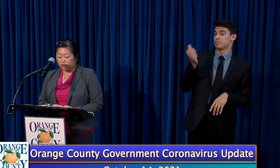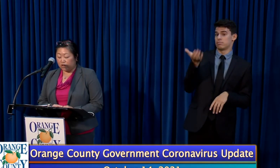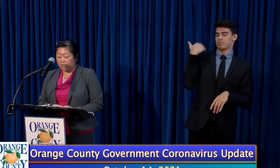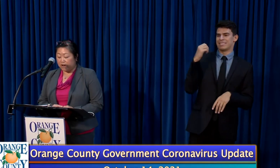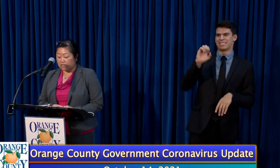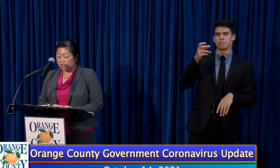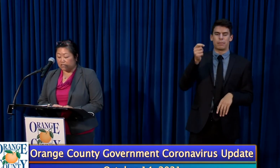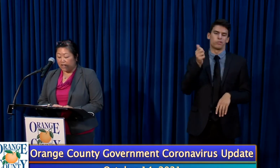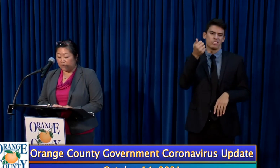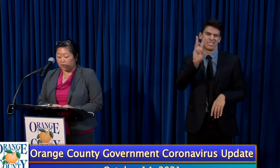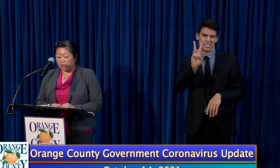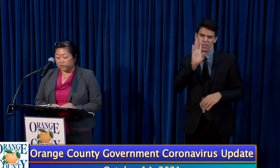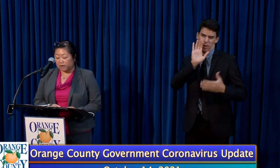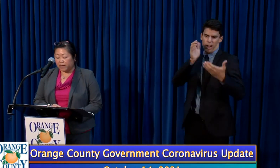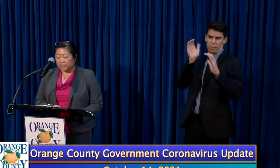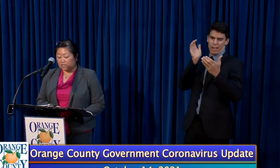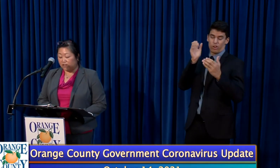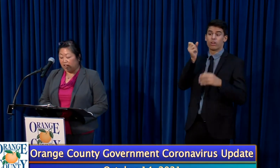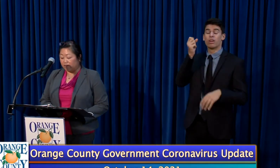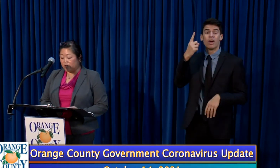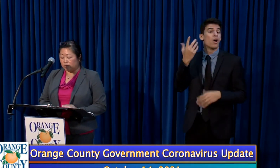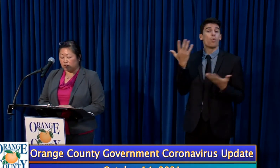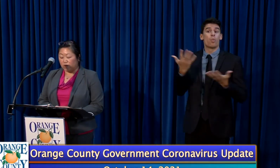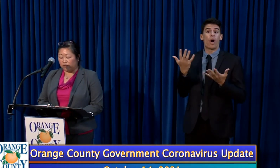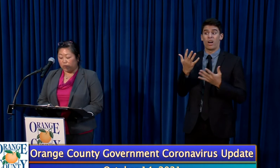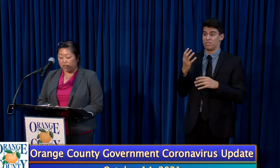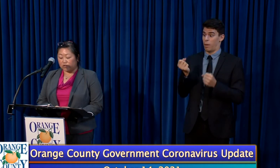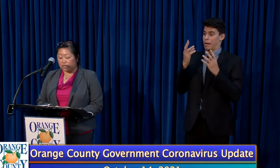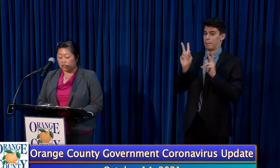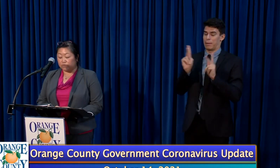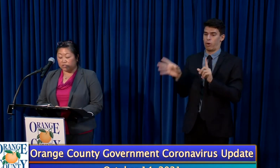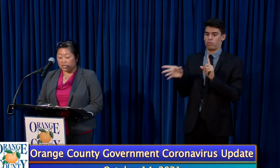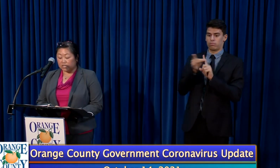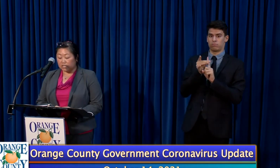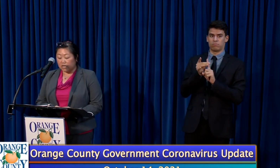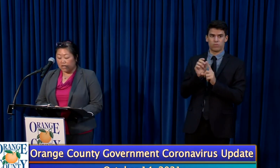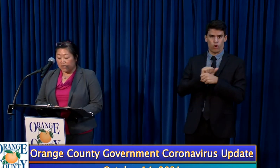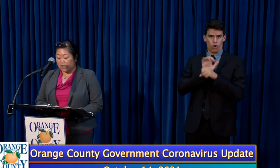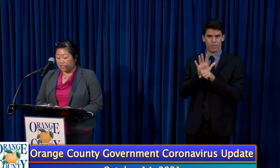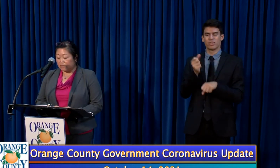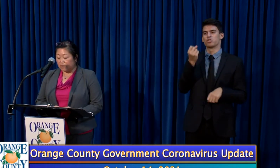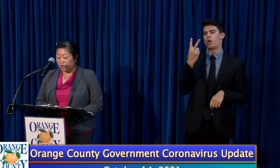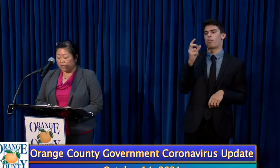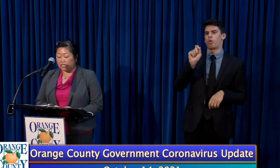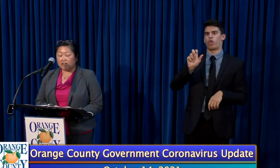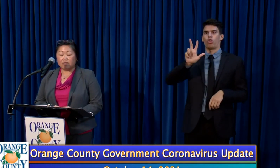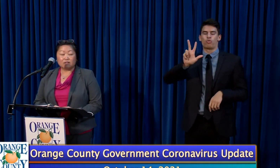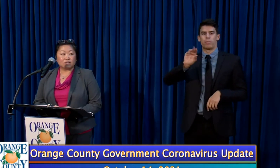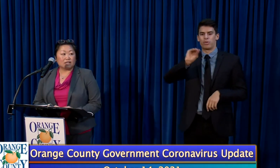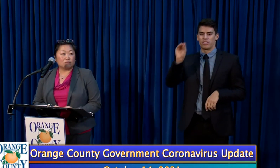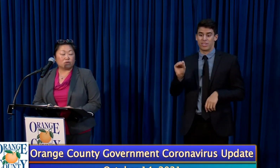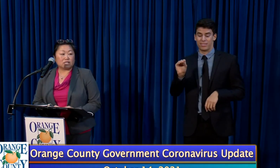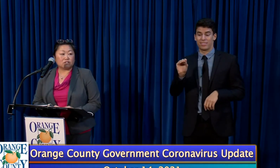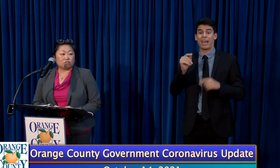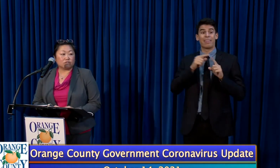just for comparison, our percent positivity average was 12.32%, and on September 27th,